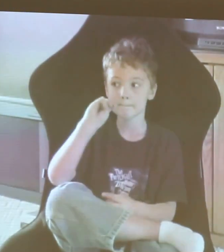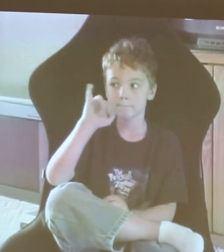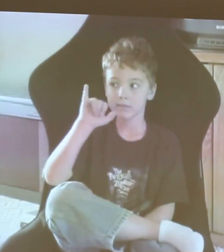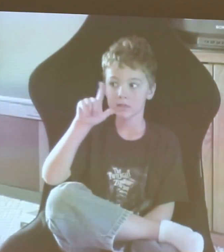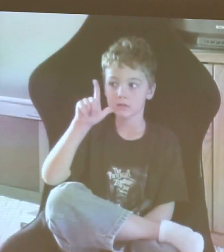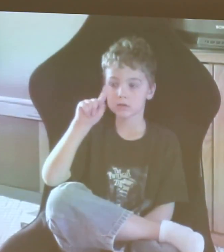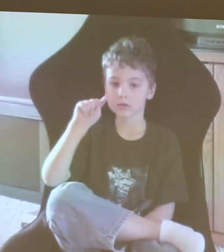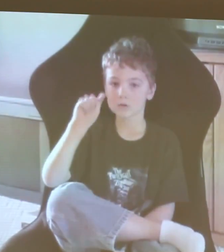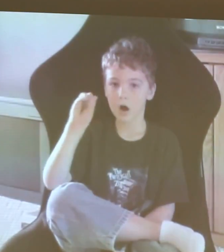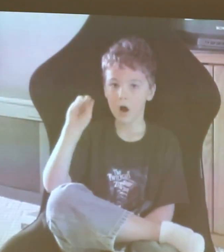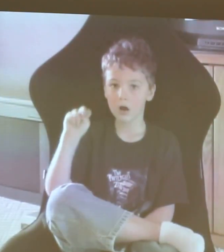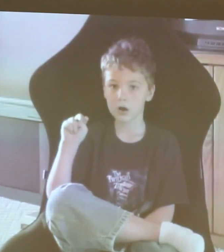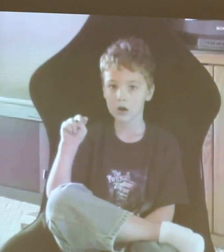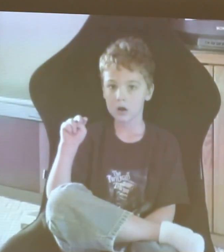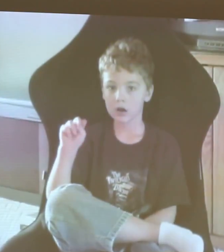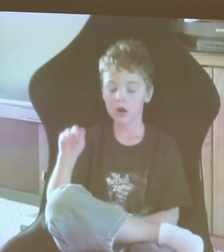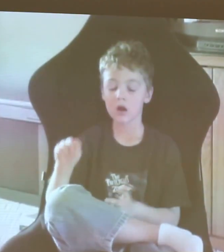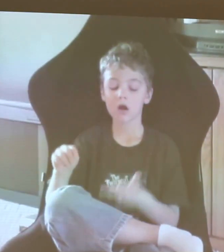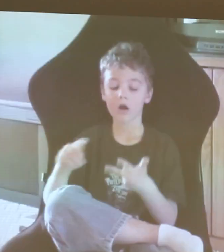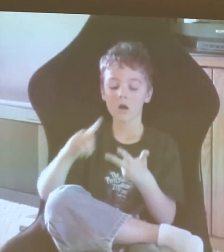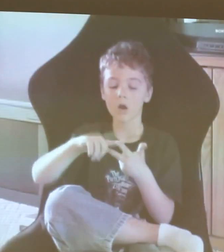the third frog, Milton,